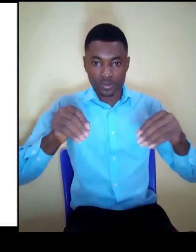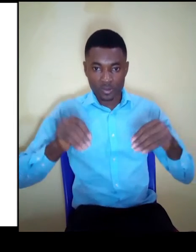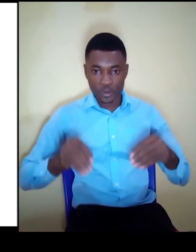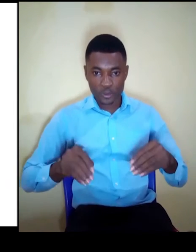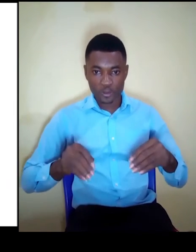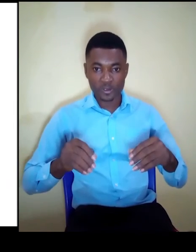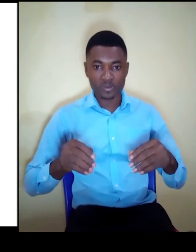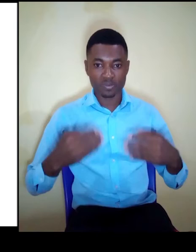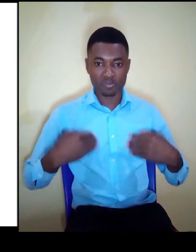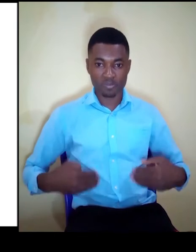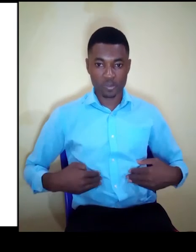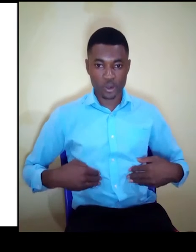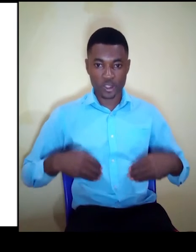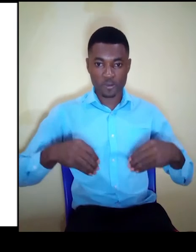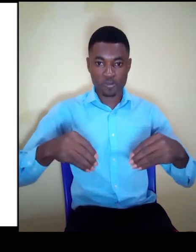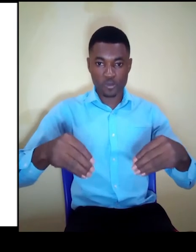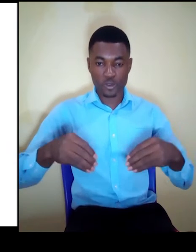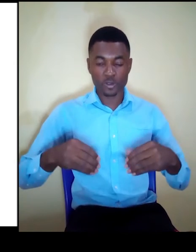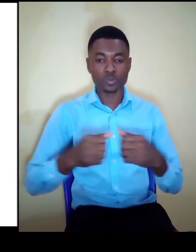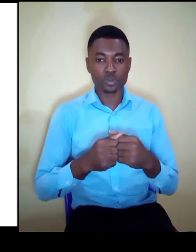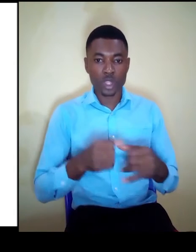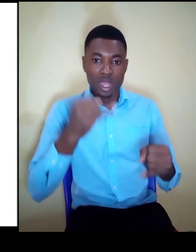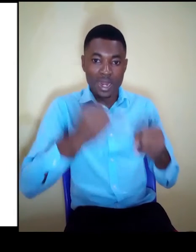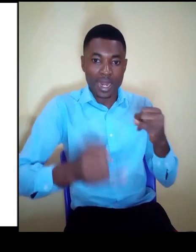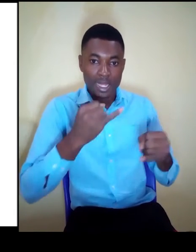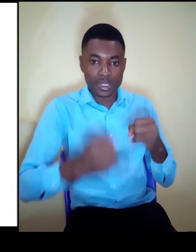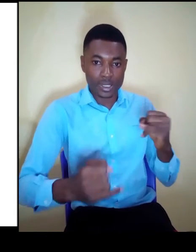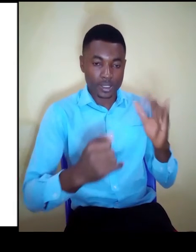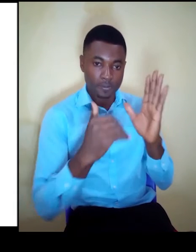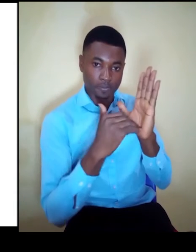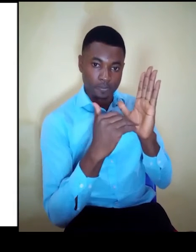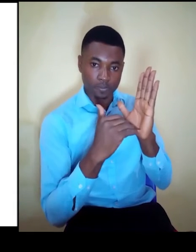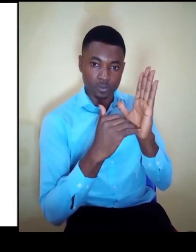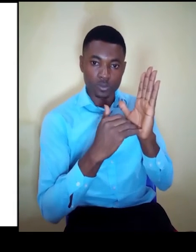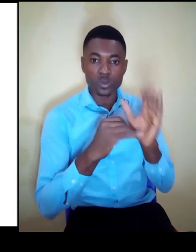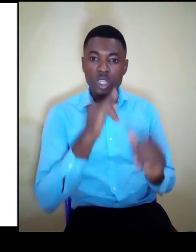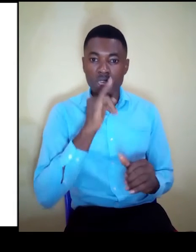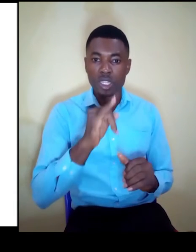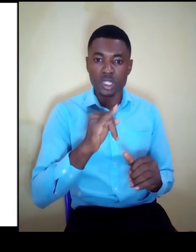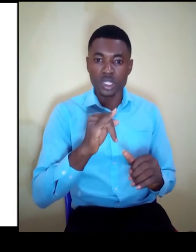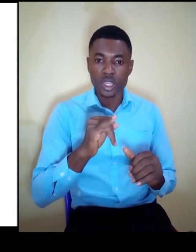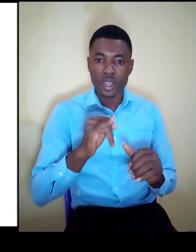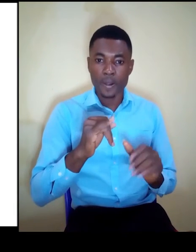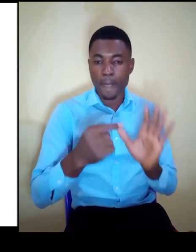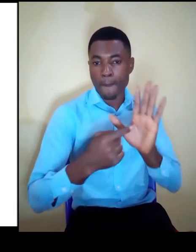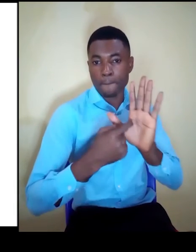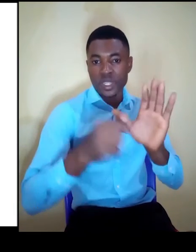to talk about in my talk is the presentable action strategy, where signers use